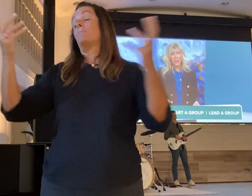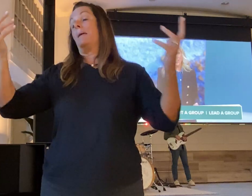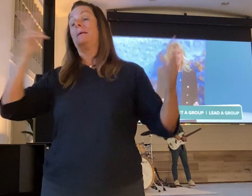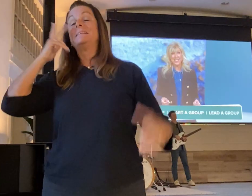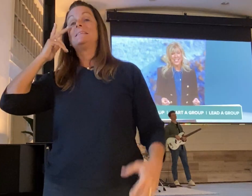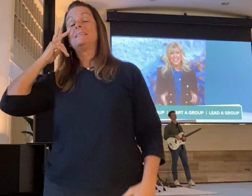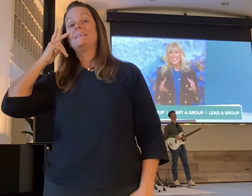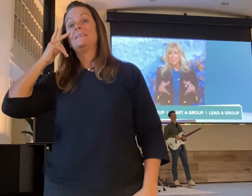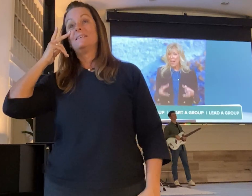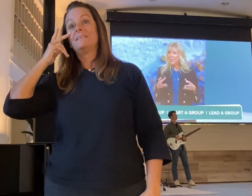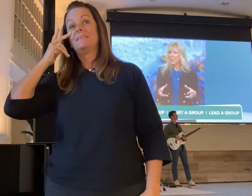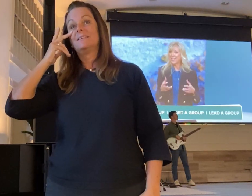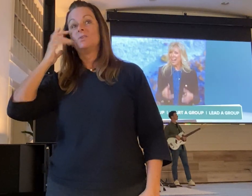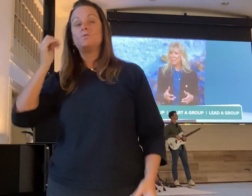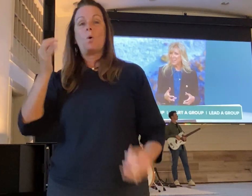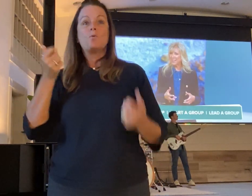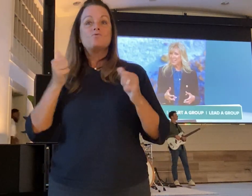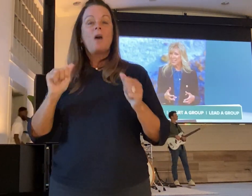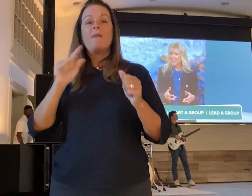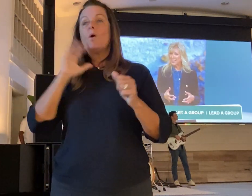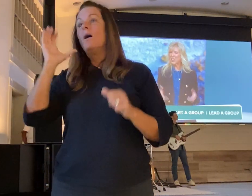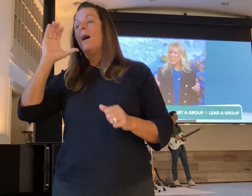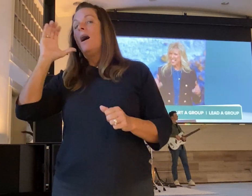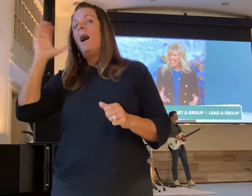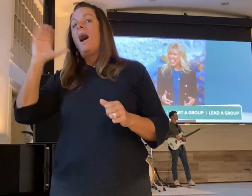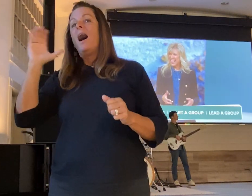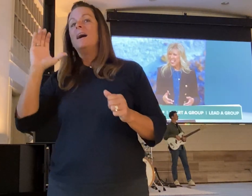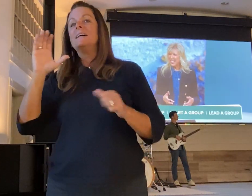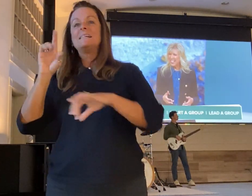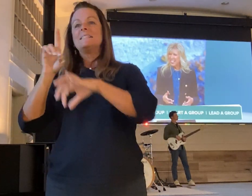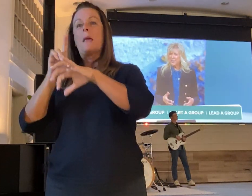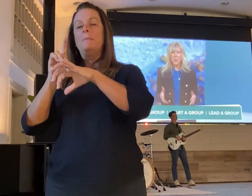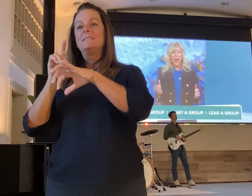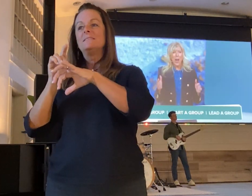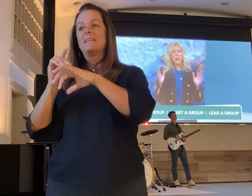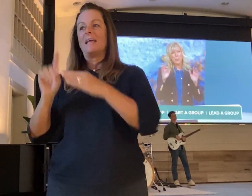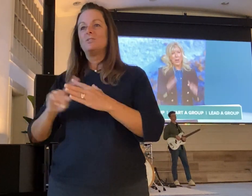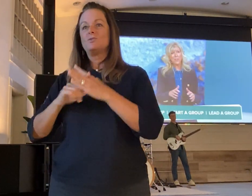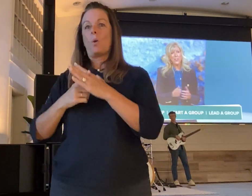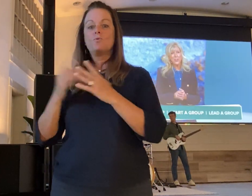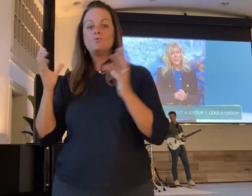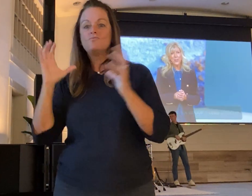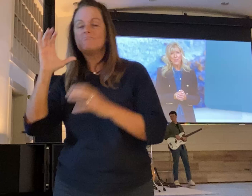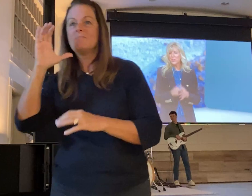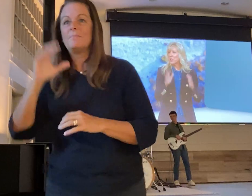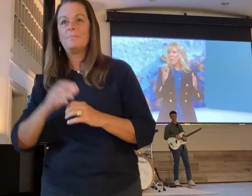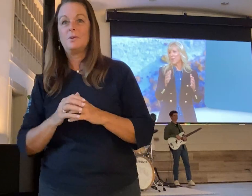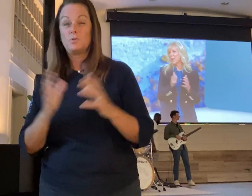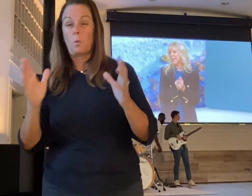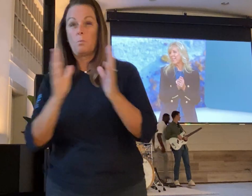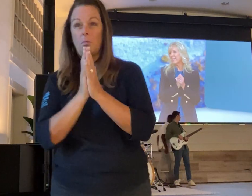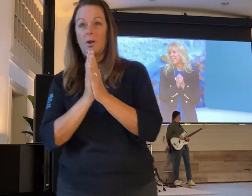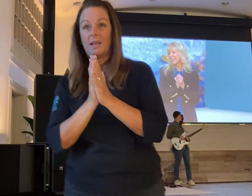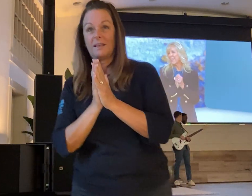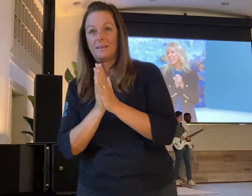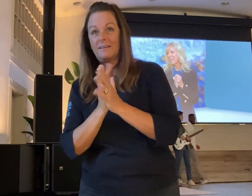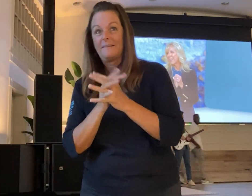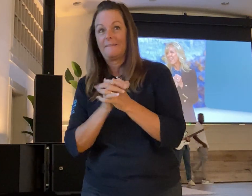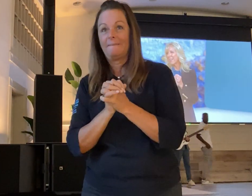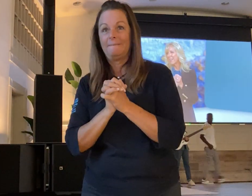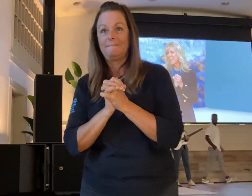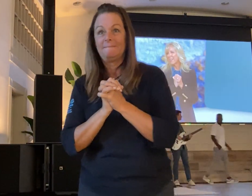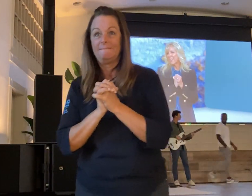it's time for all of us to mine for the diamonds, to start digging. So I want to pray for you. Would you just bow your